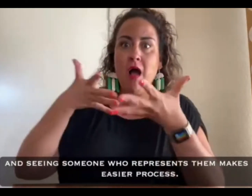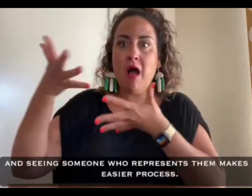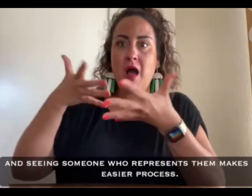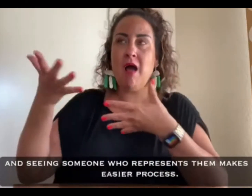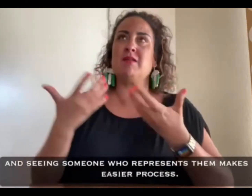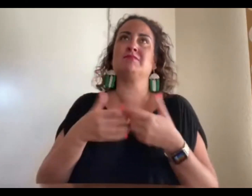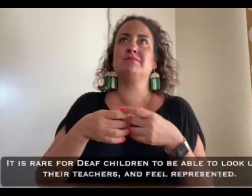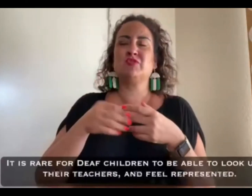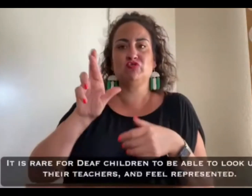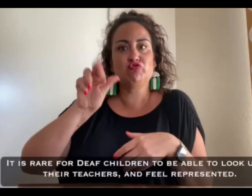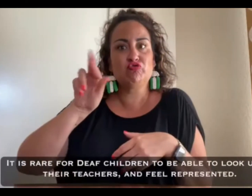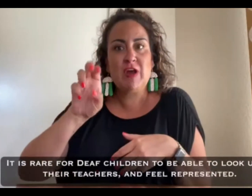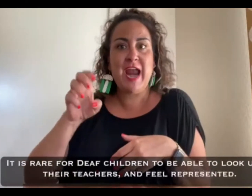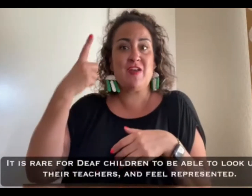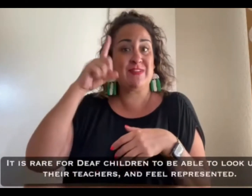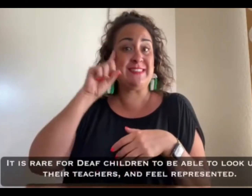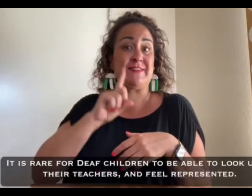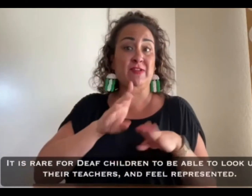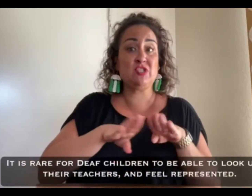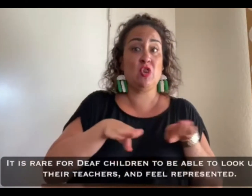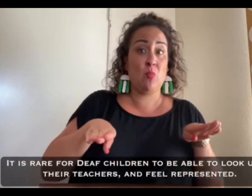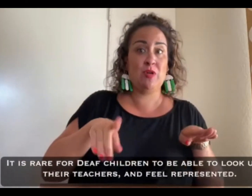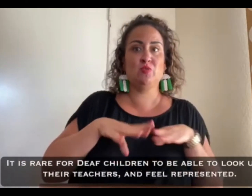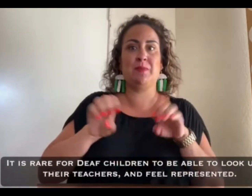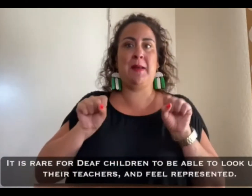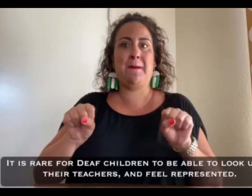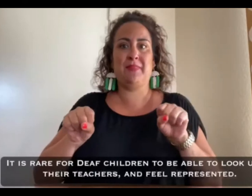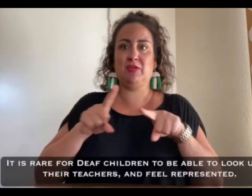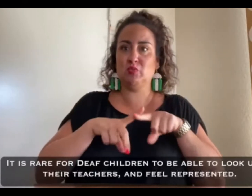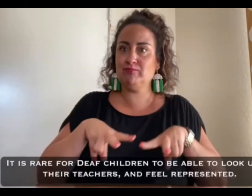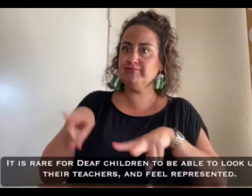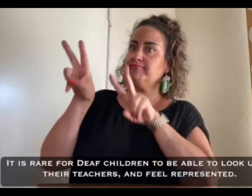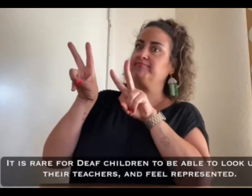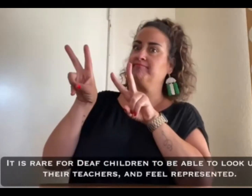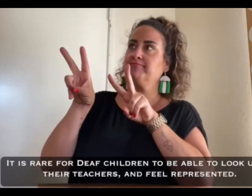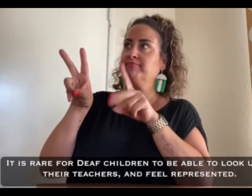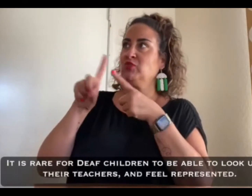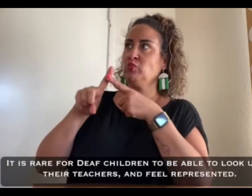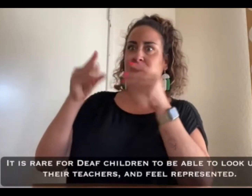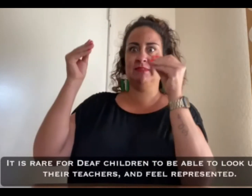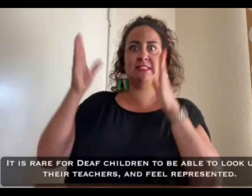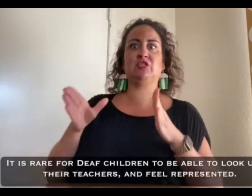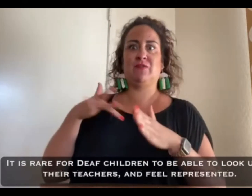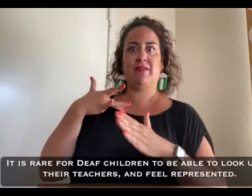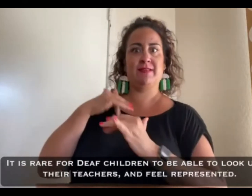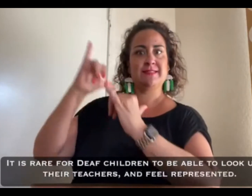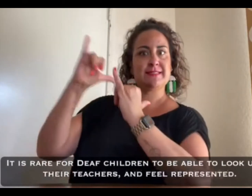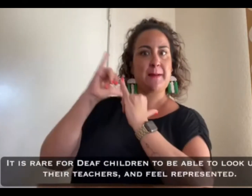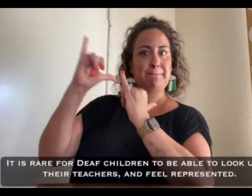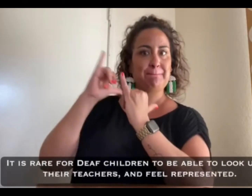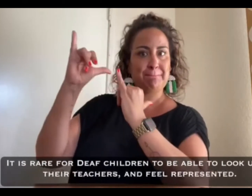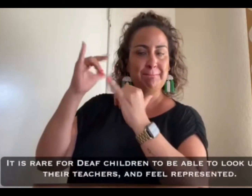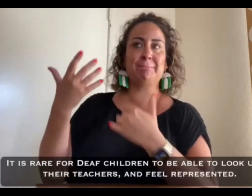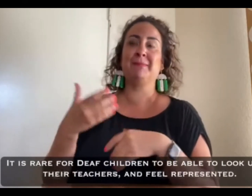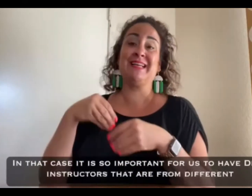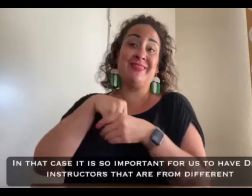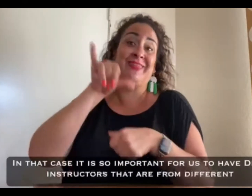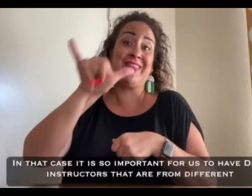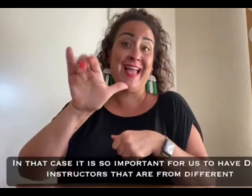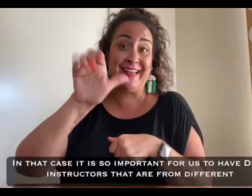It's rare for deaf children to be able to look up to their teachers and feel represented. In that case, it's so important for us to have deaf instructors